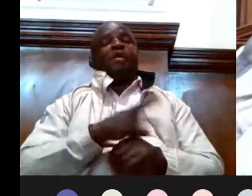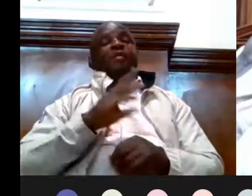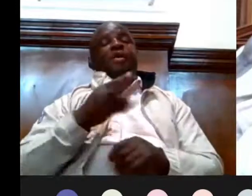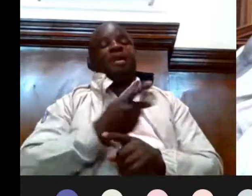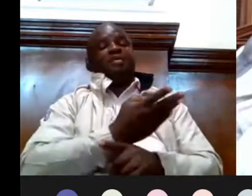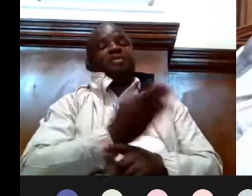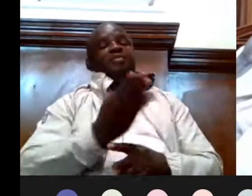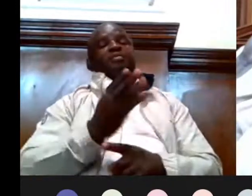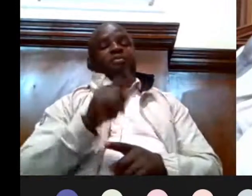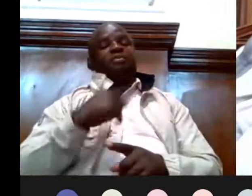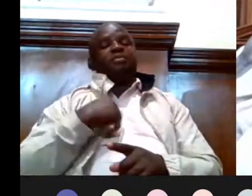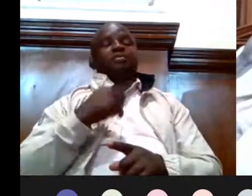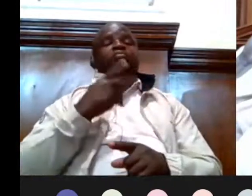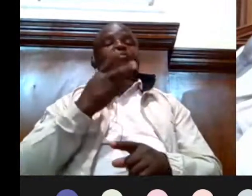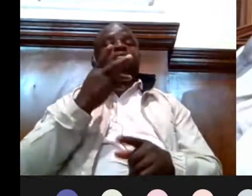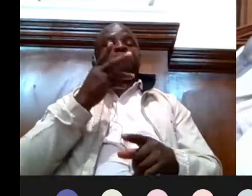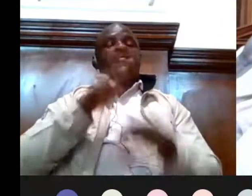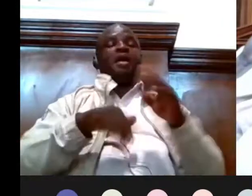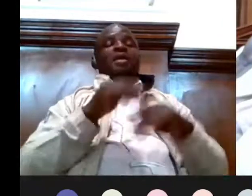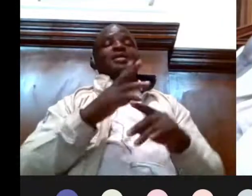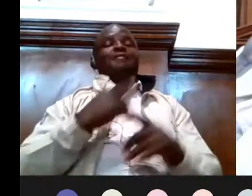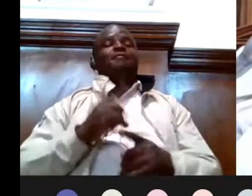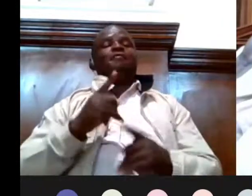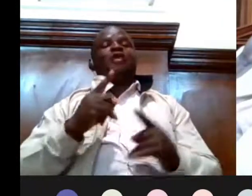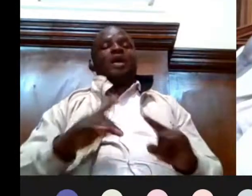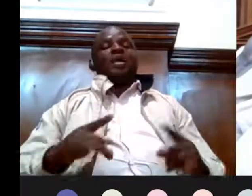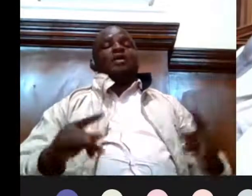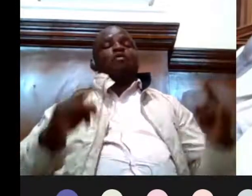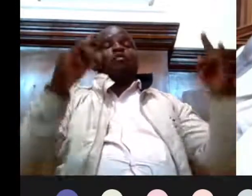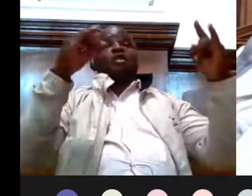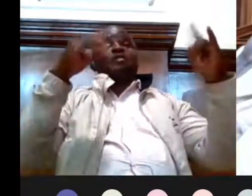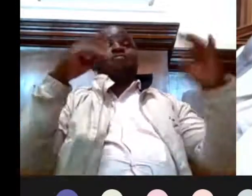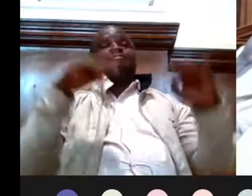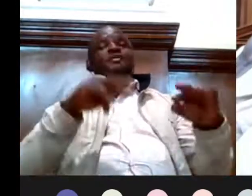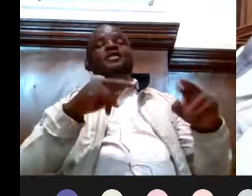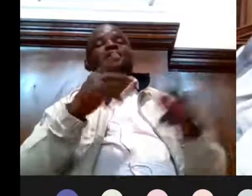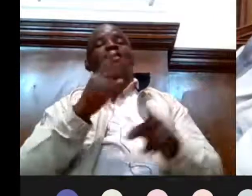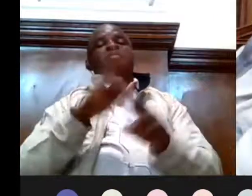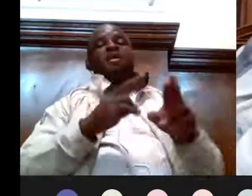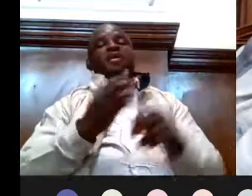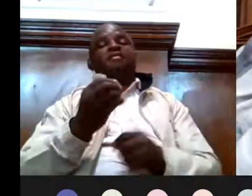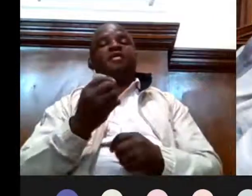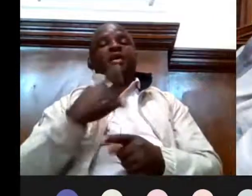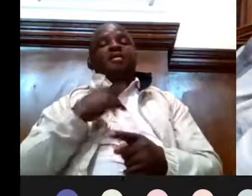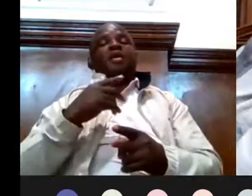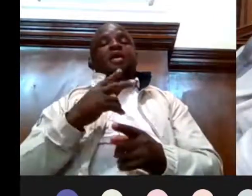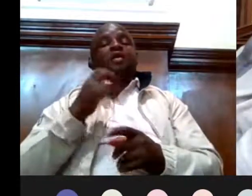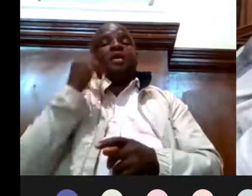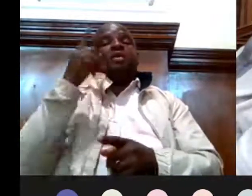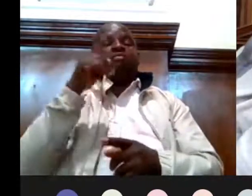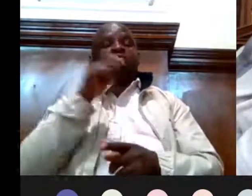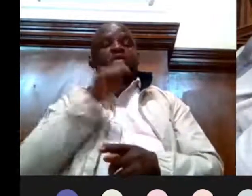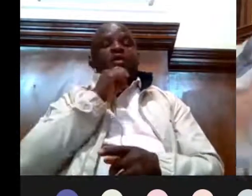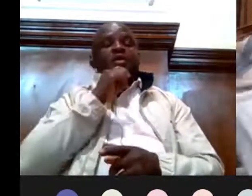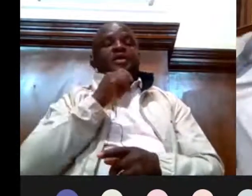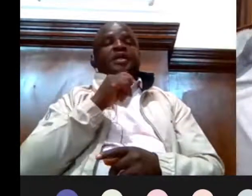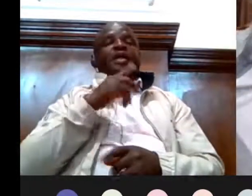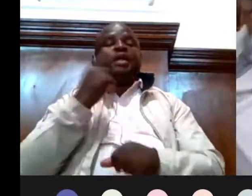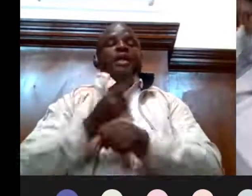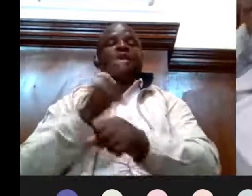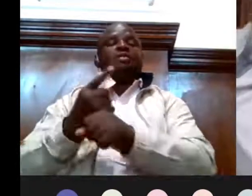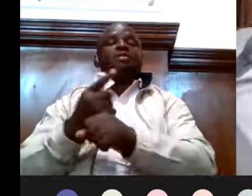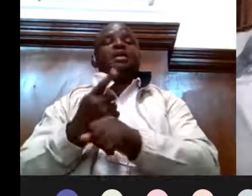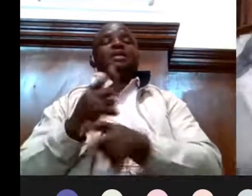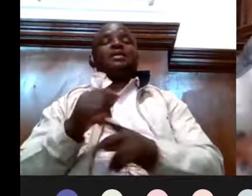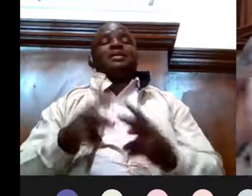are the women who we should build statues for. The ones who wake up every day, faced by insurmountable